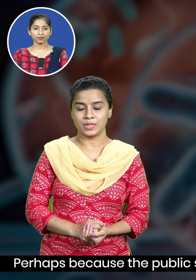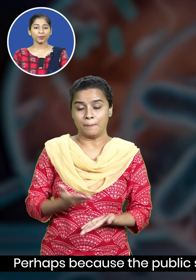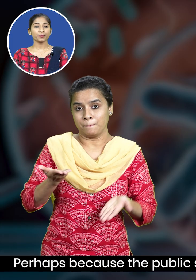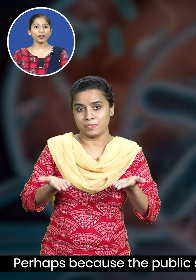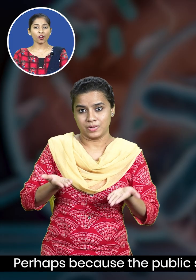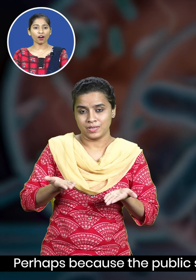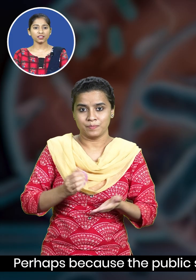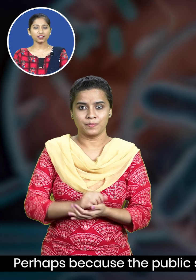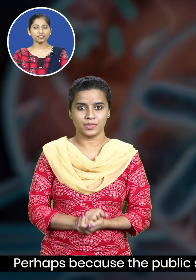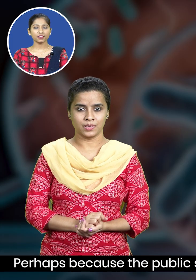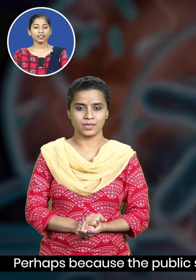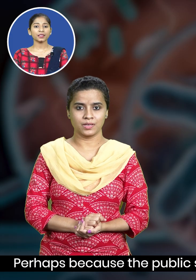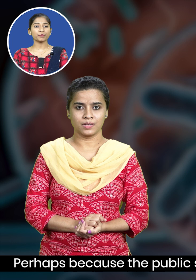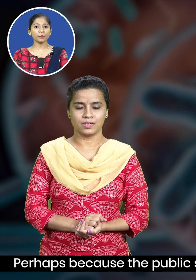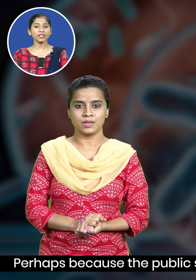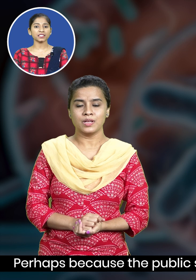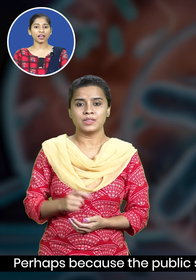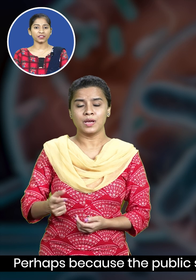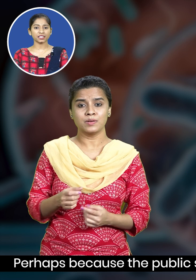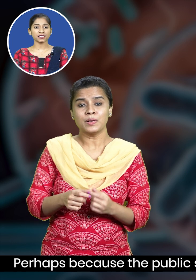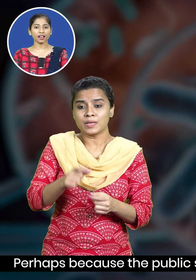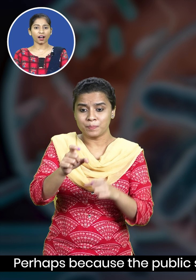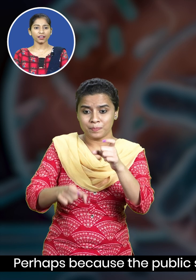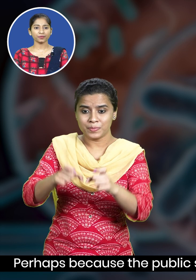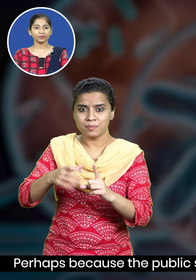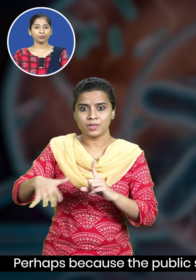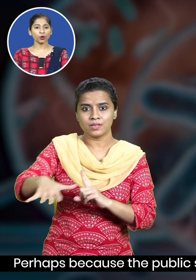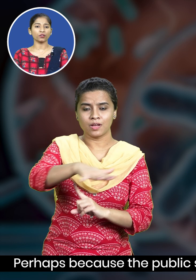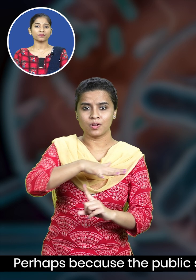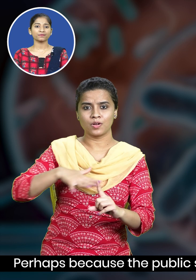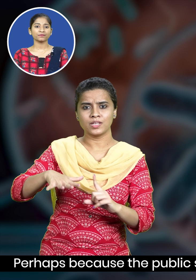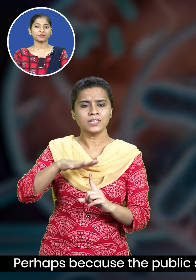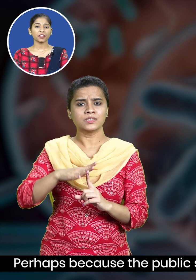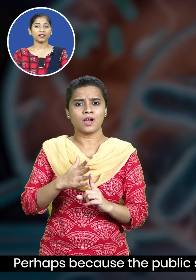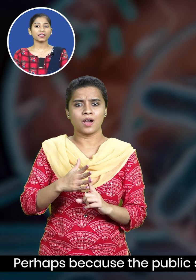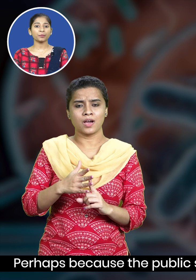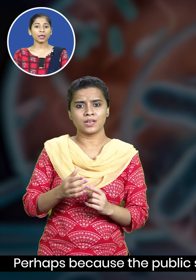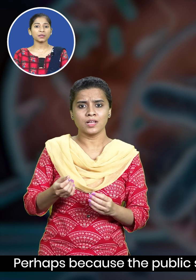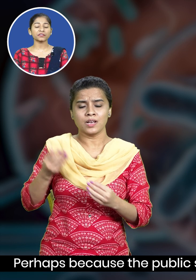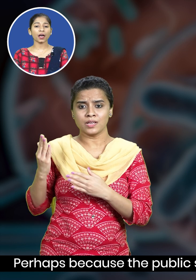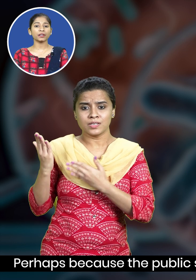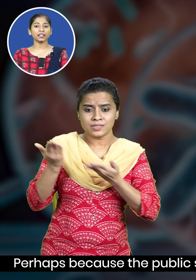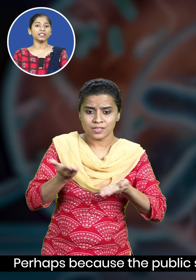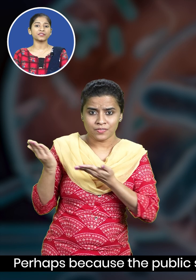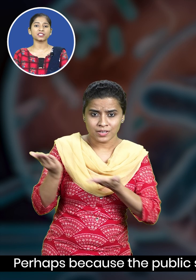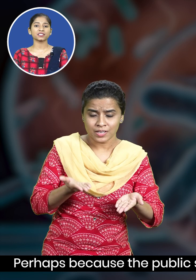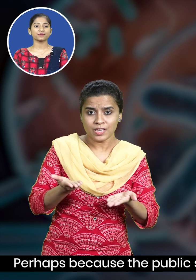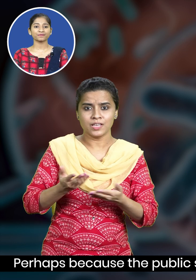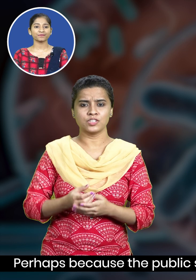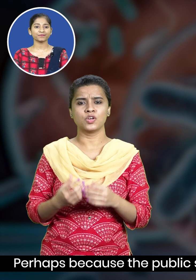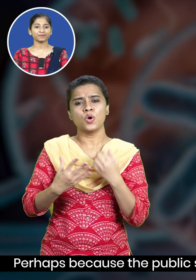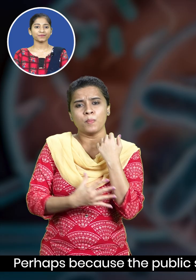Perhaps because the public services are poor where the baby's family